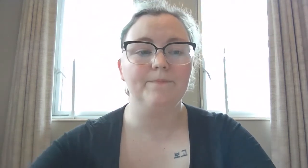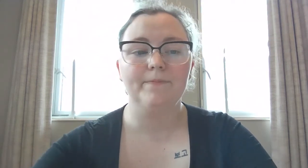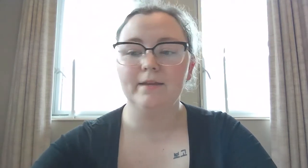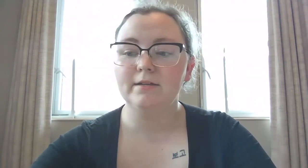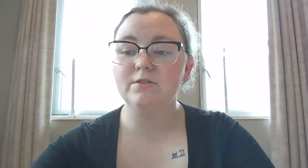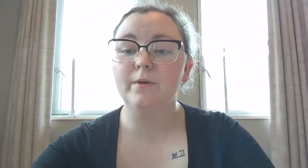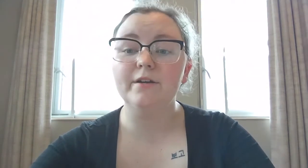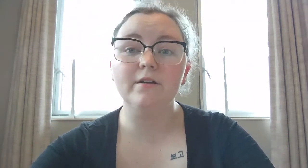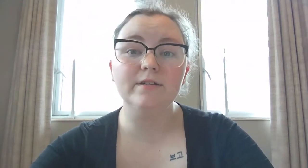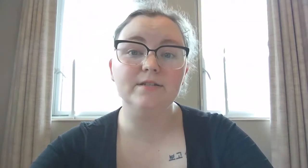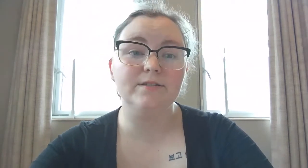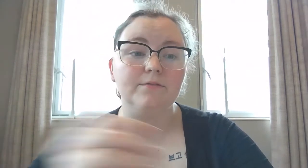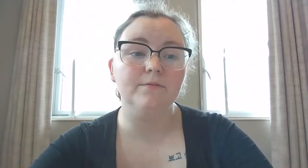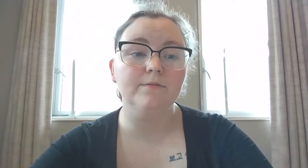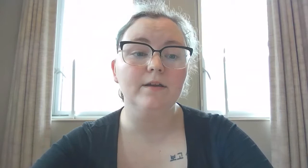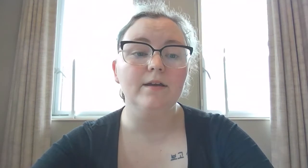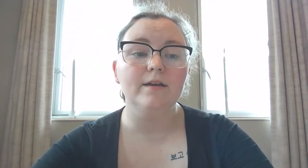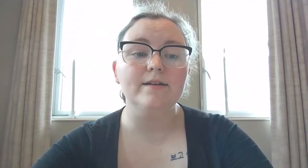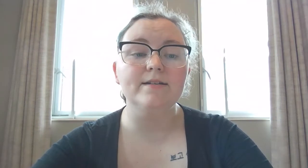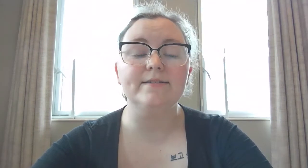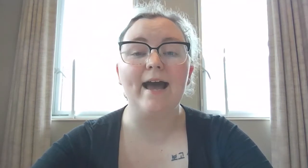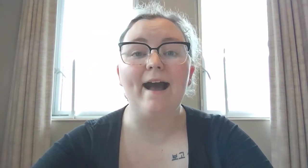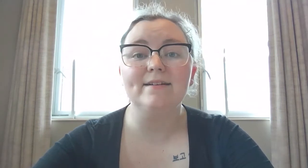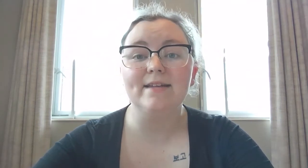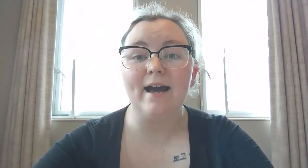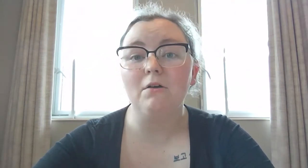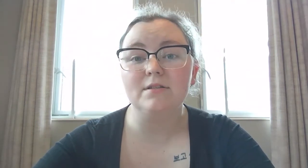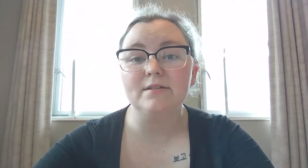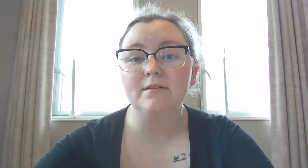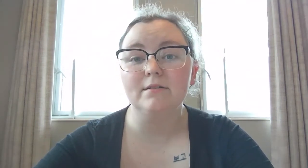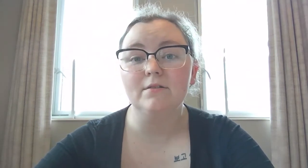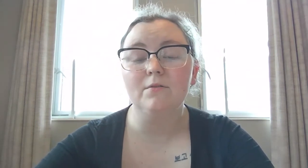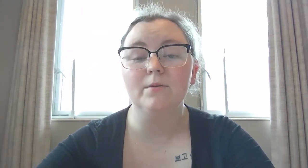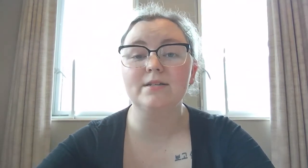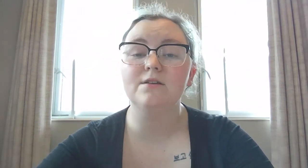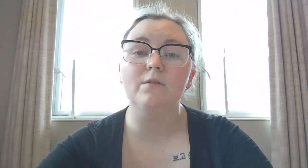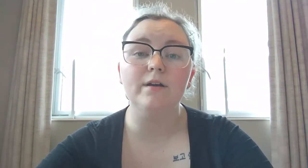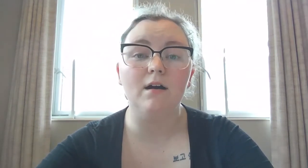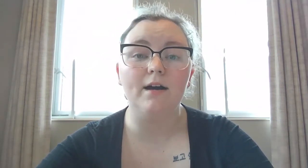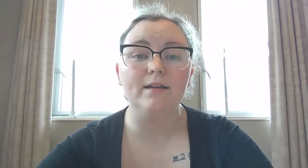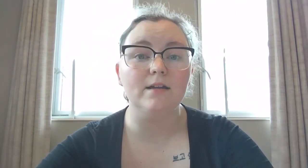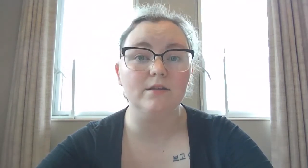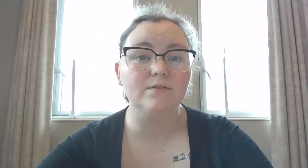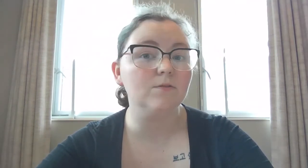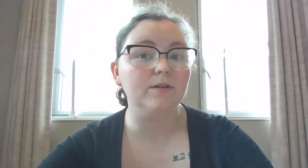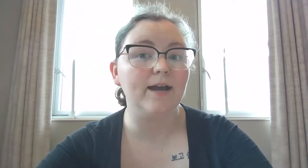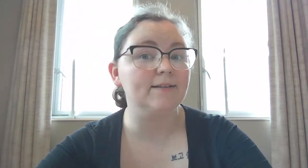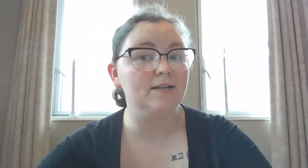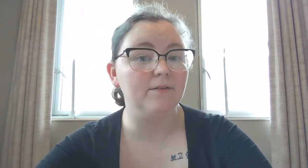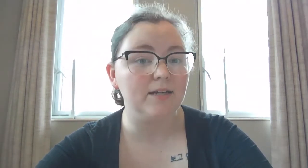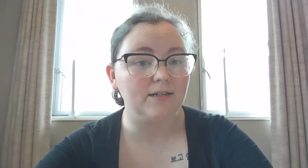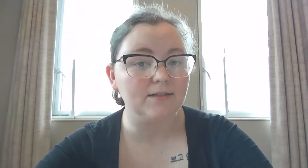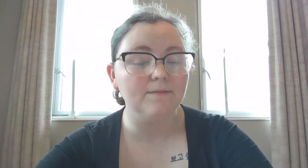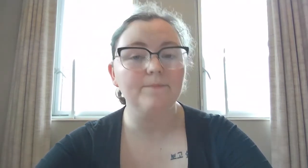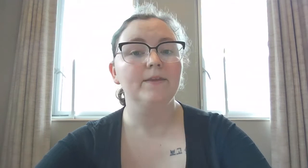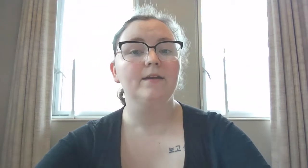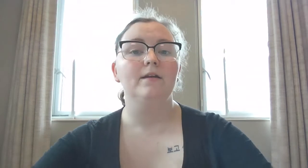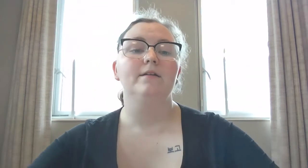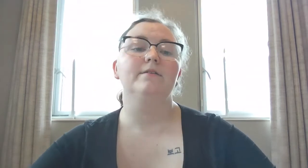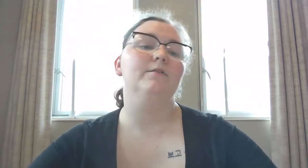So what you're going to do is act out what is going on in the story as I read it. There will be times